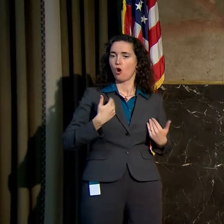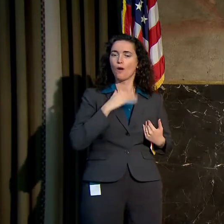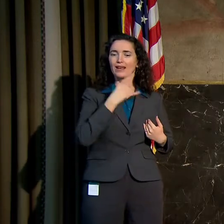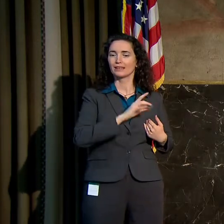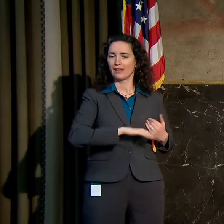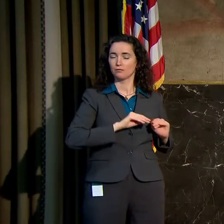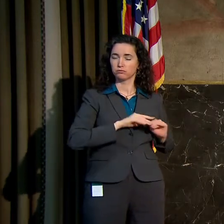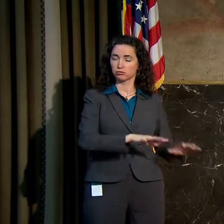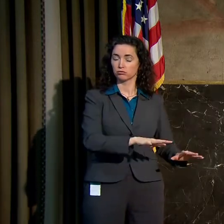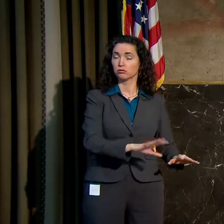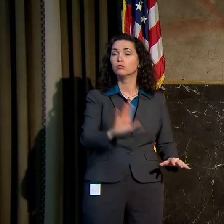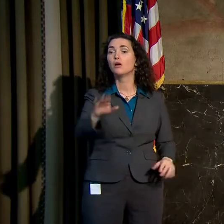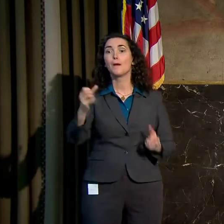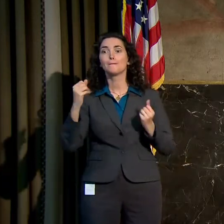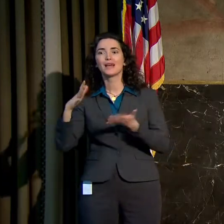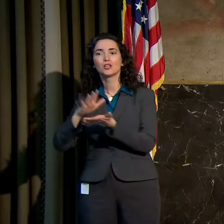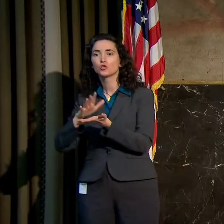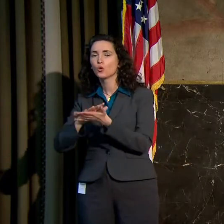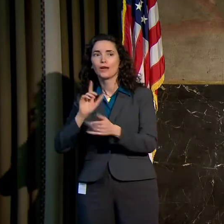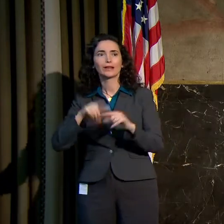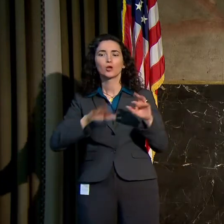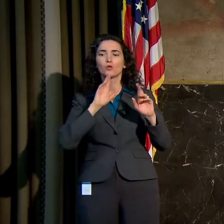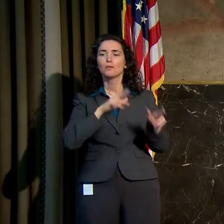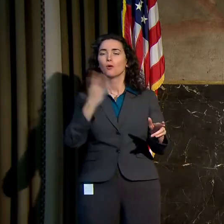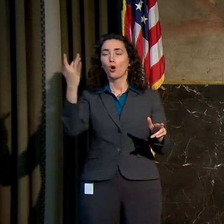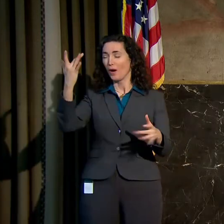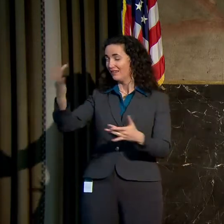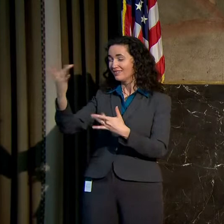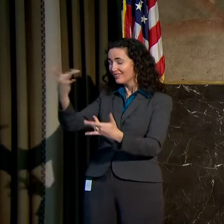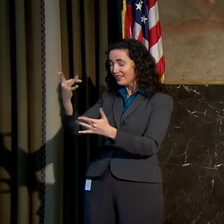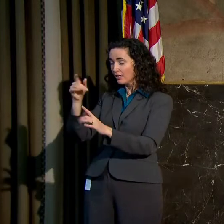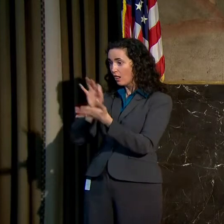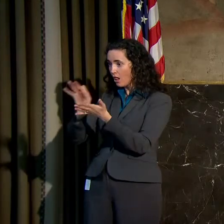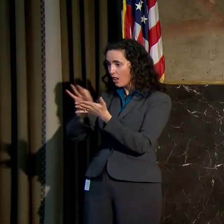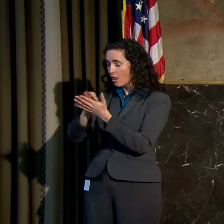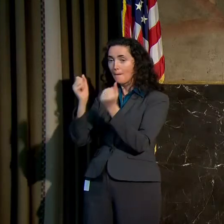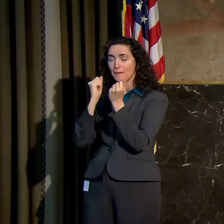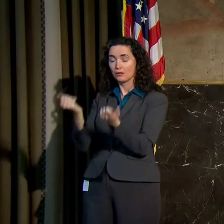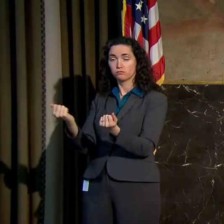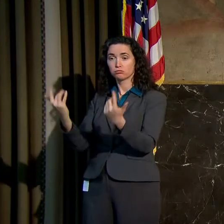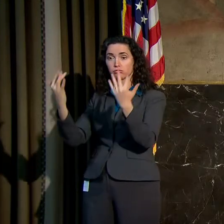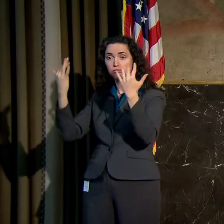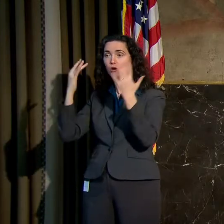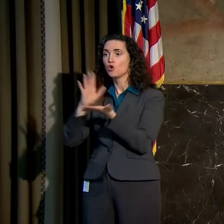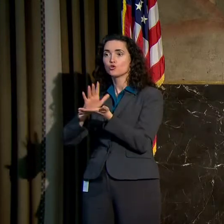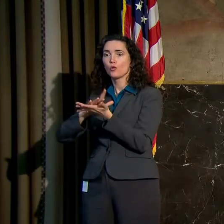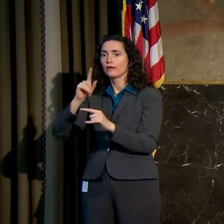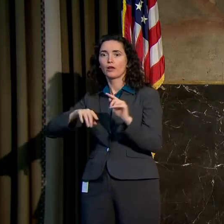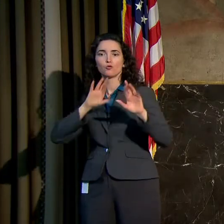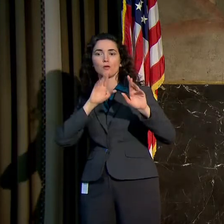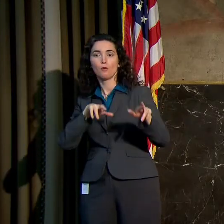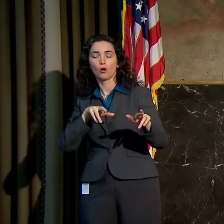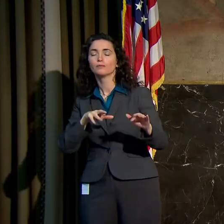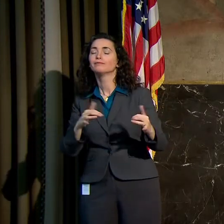report due to the sheer volume of cases that are being experienced across the state and our schools,